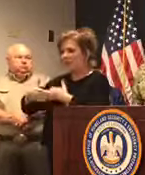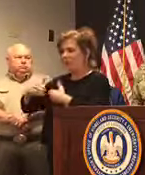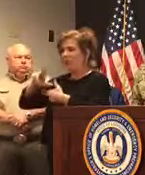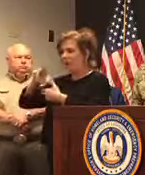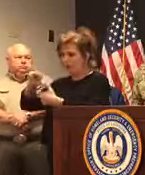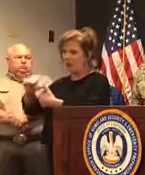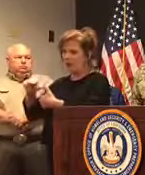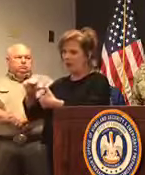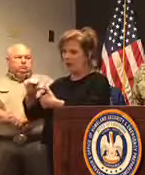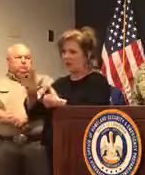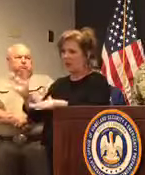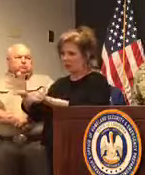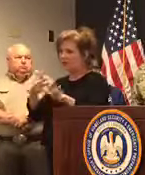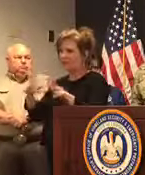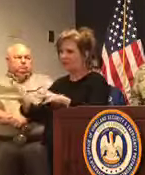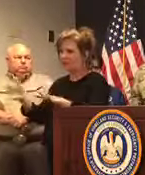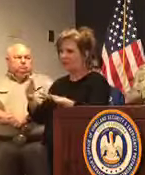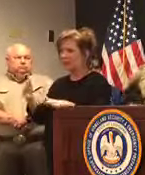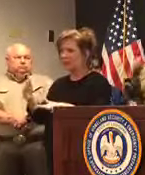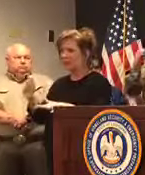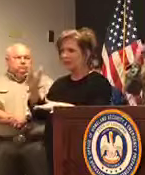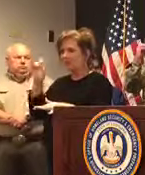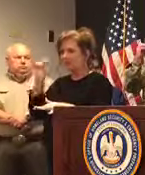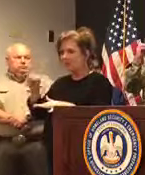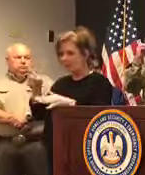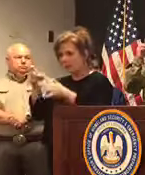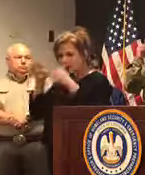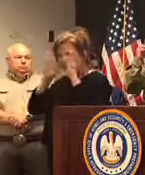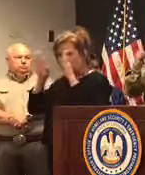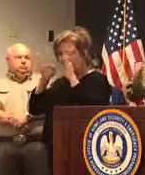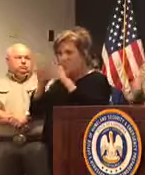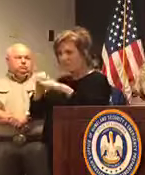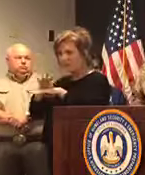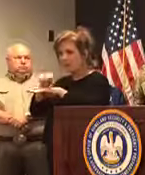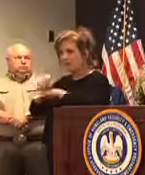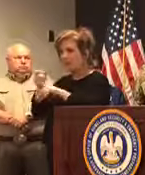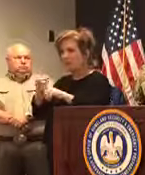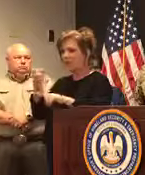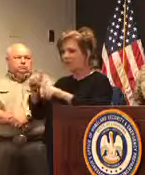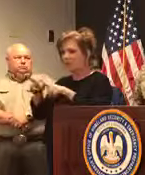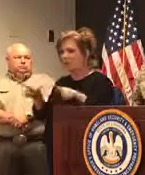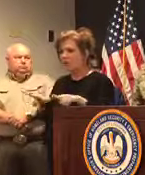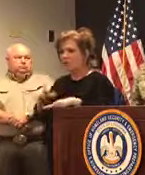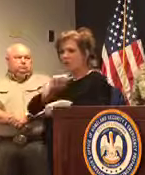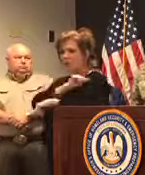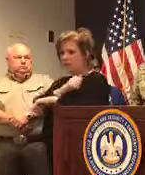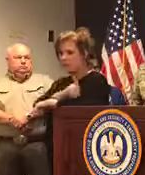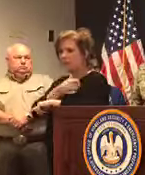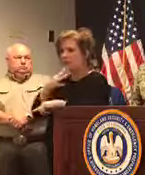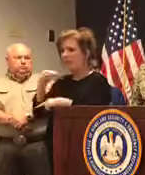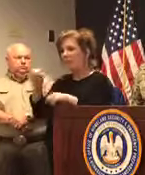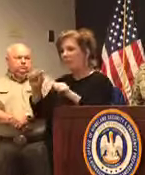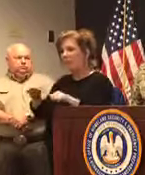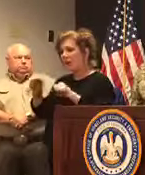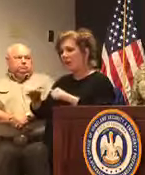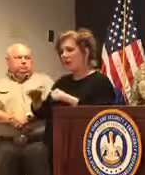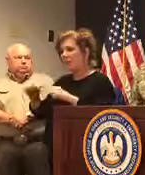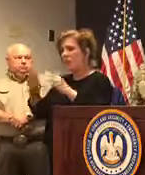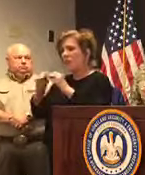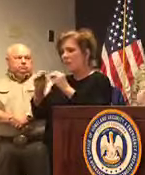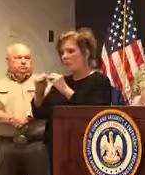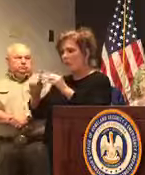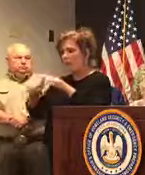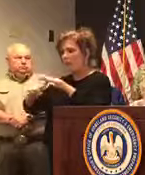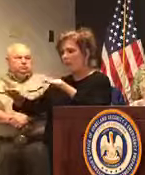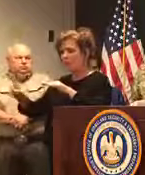It's critical that you monitor updates and heed the advice of local authorities. It is possible that additional evacuations, whether